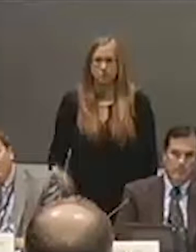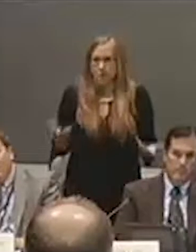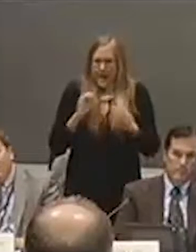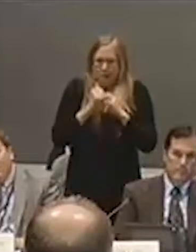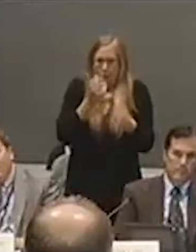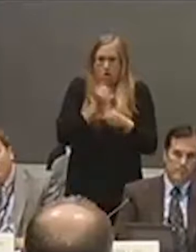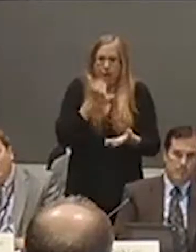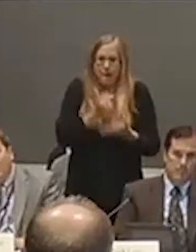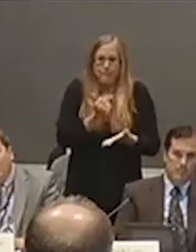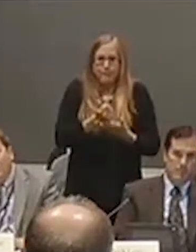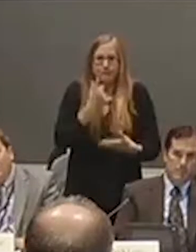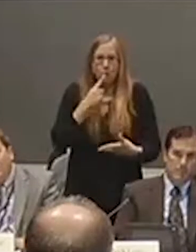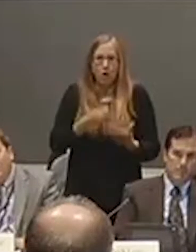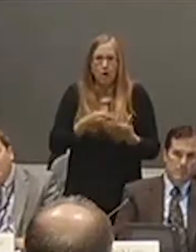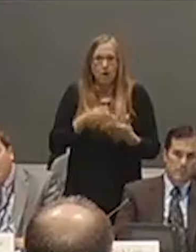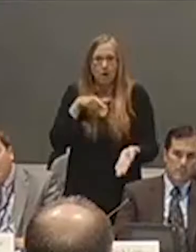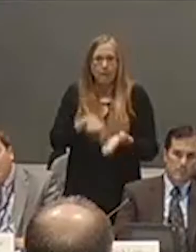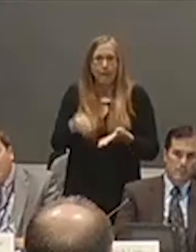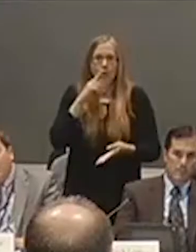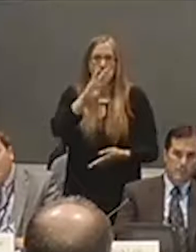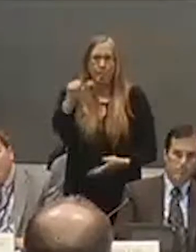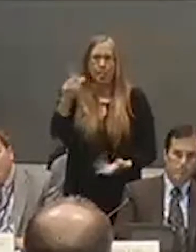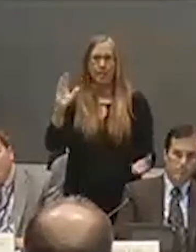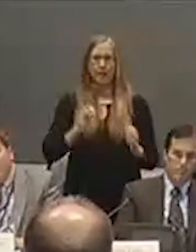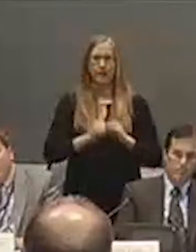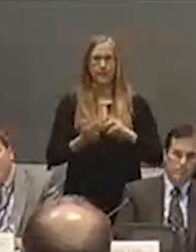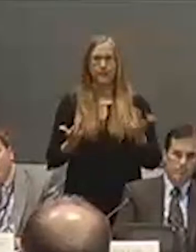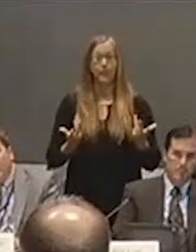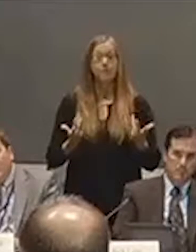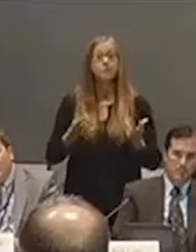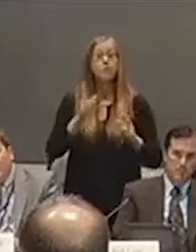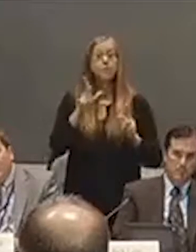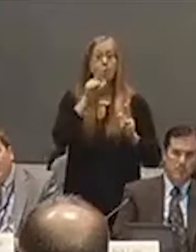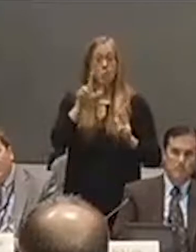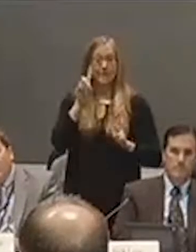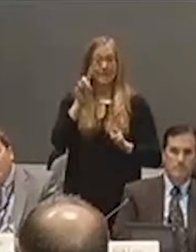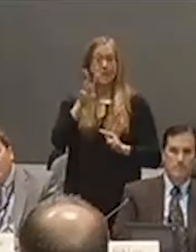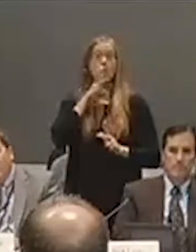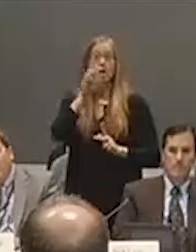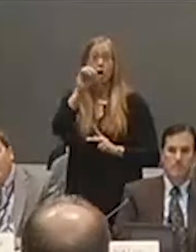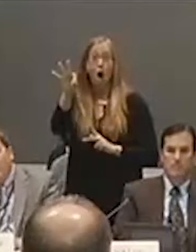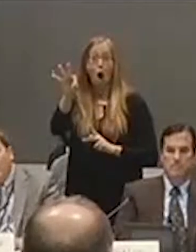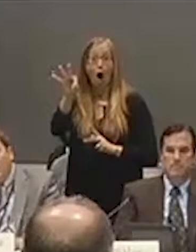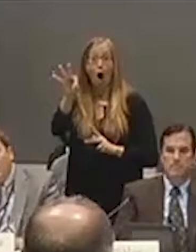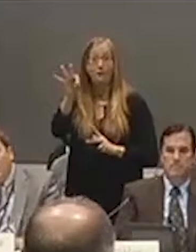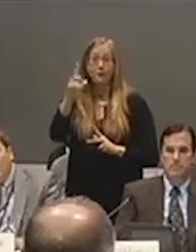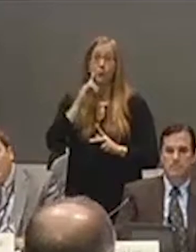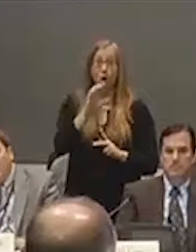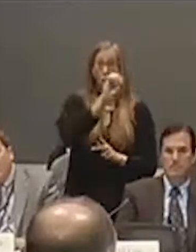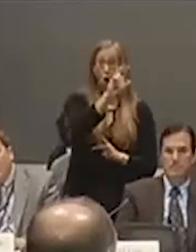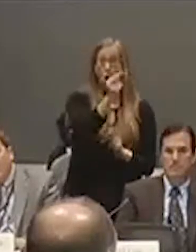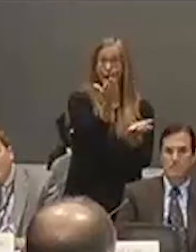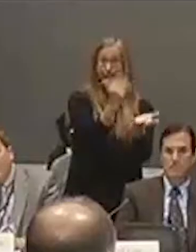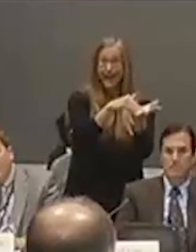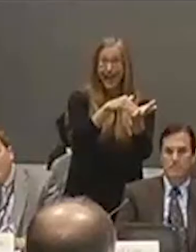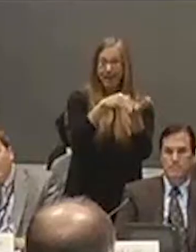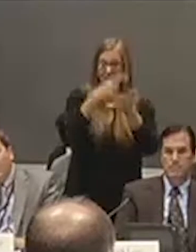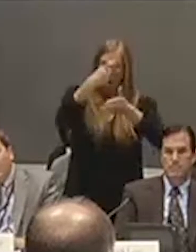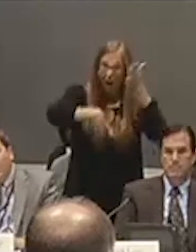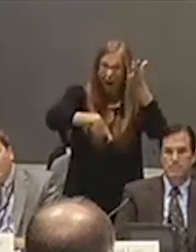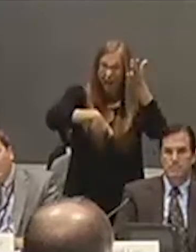that for residents who had had their water shut off, the cost to have it turned back on was